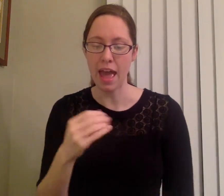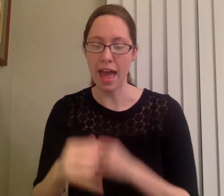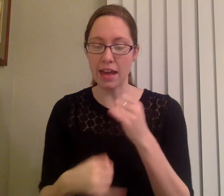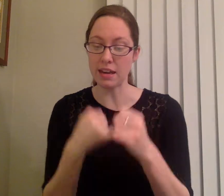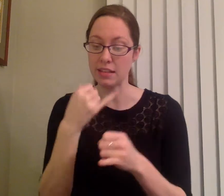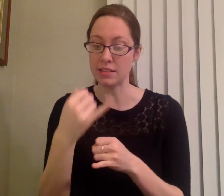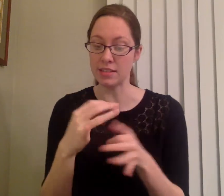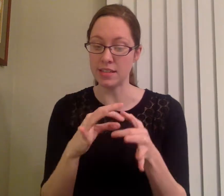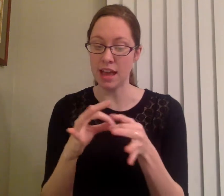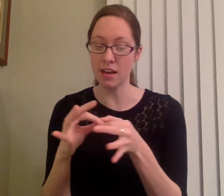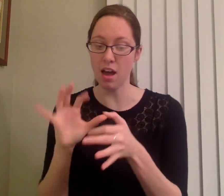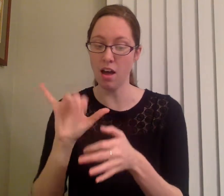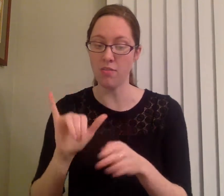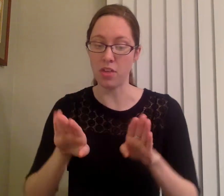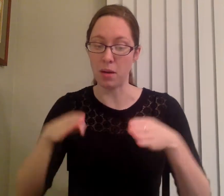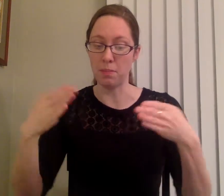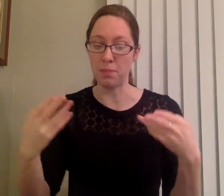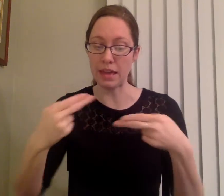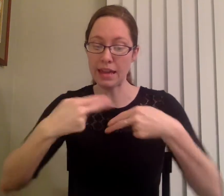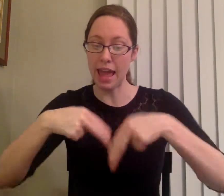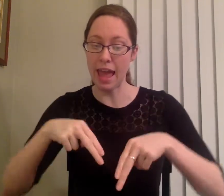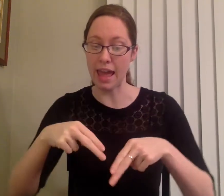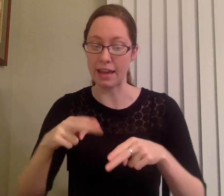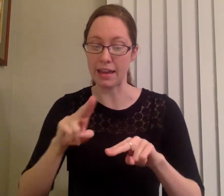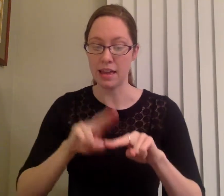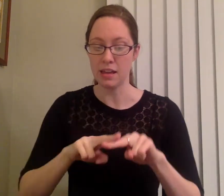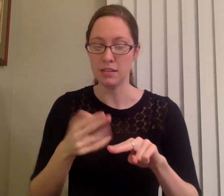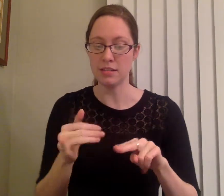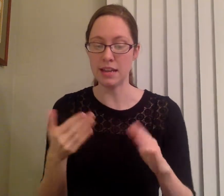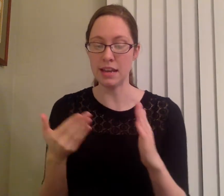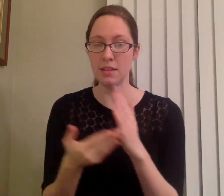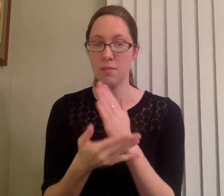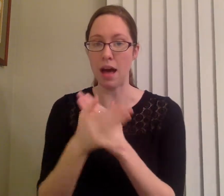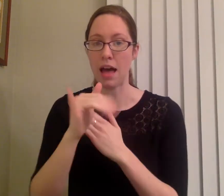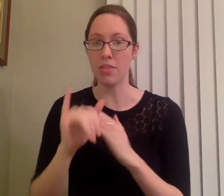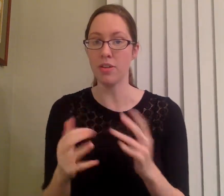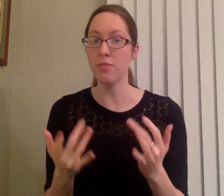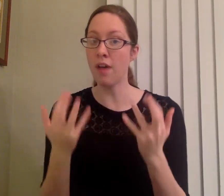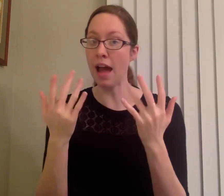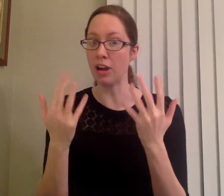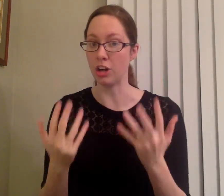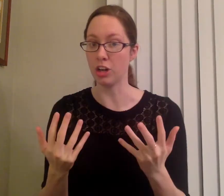and instead of the big egg sitting by the fire,